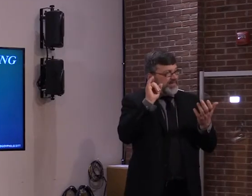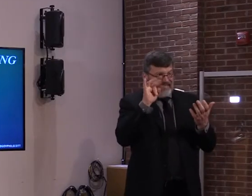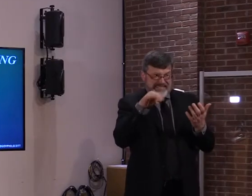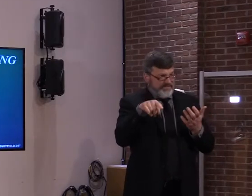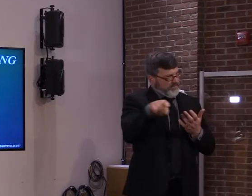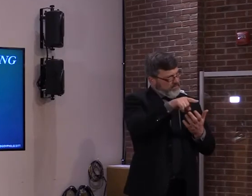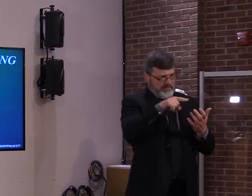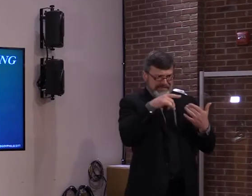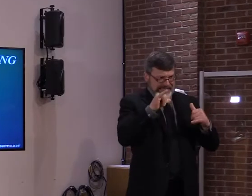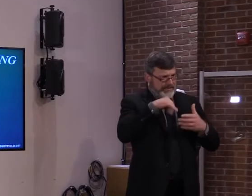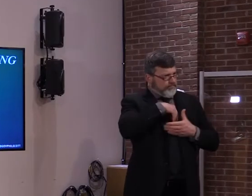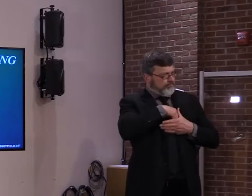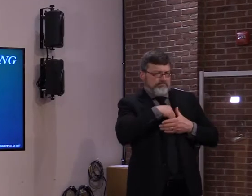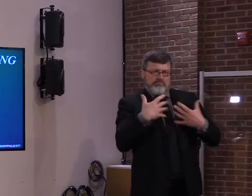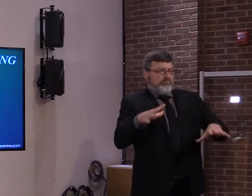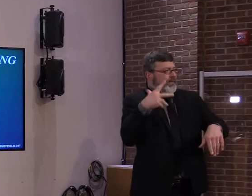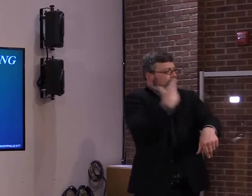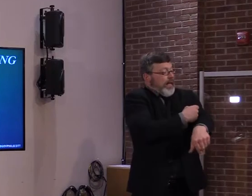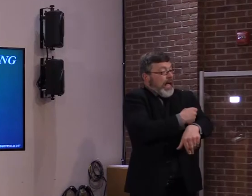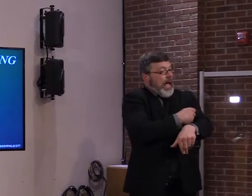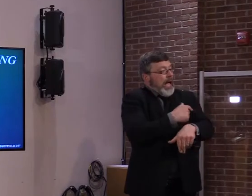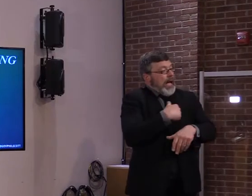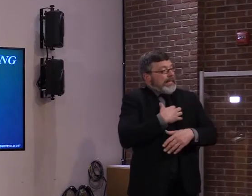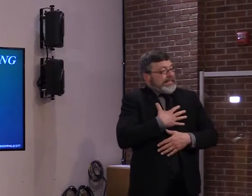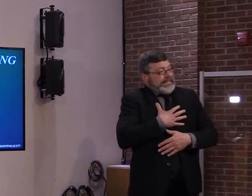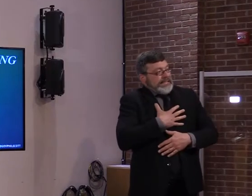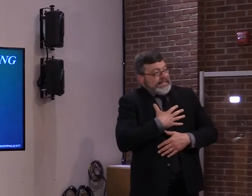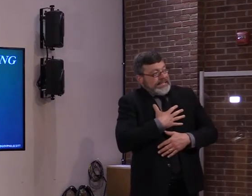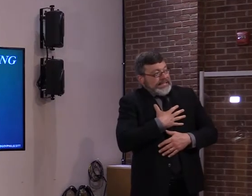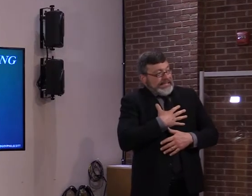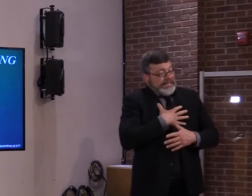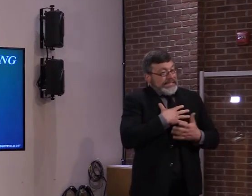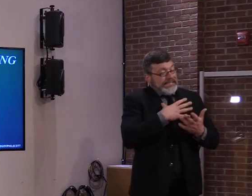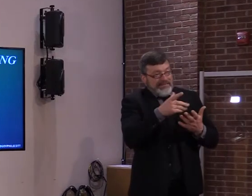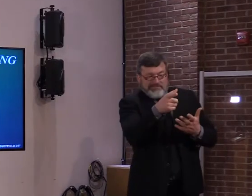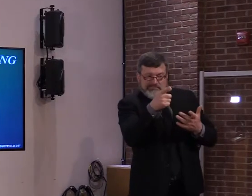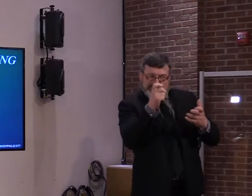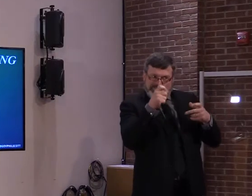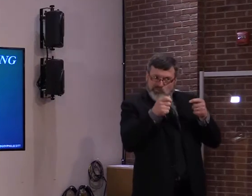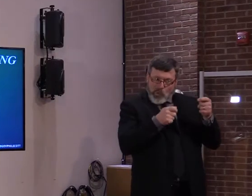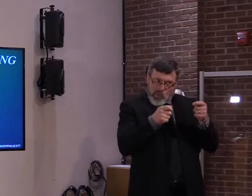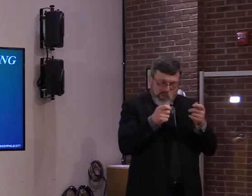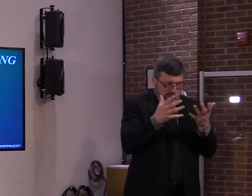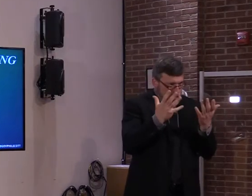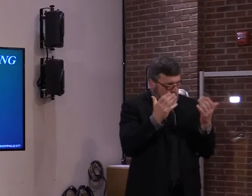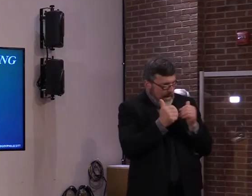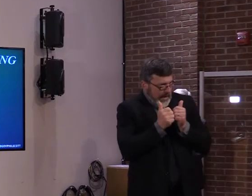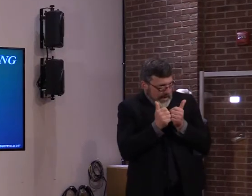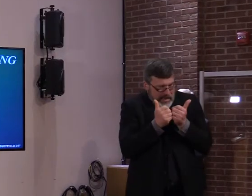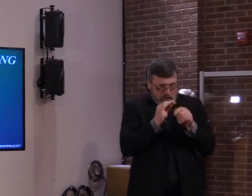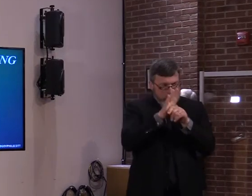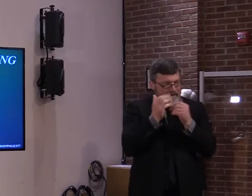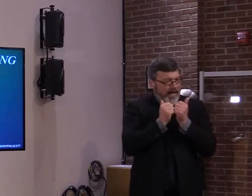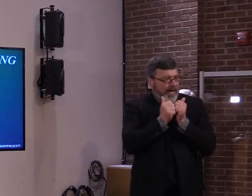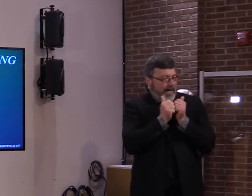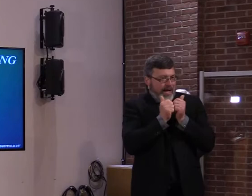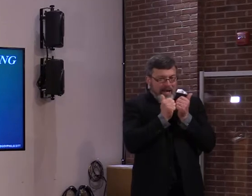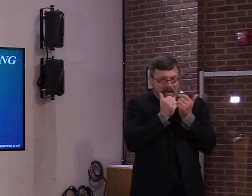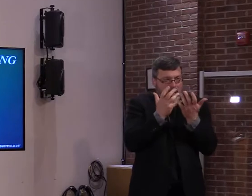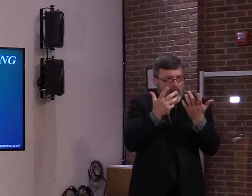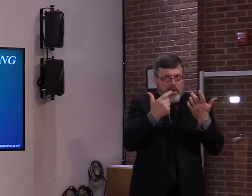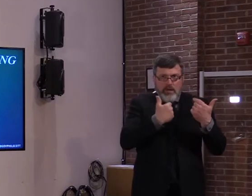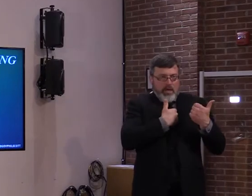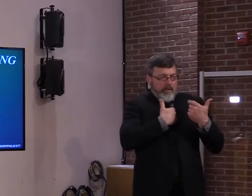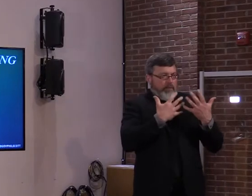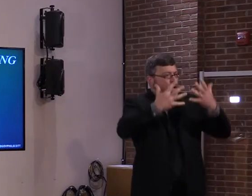giving up control to the virus. You may think the odds are in your favor, but again, the evidence is showing the variants